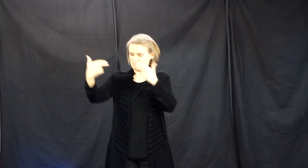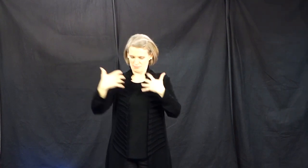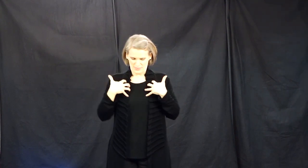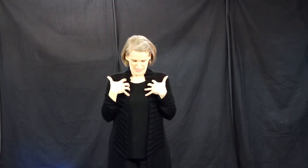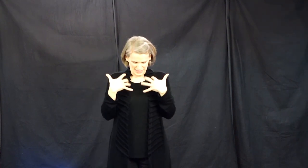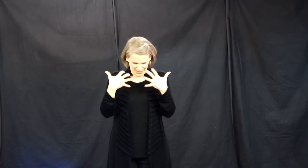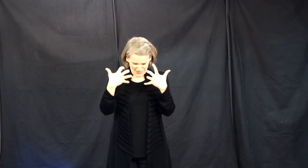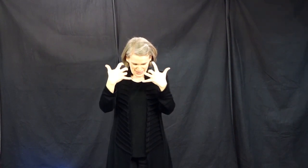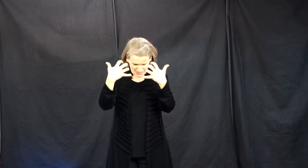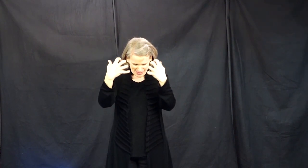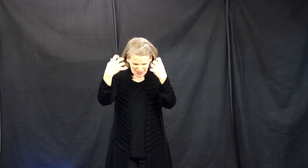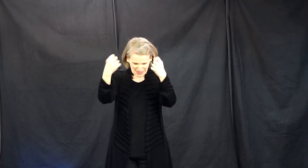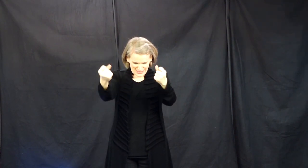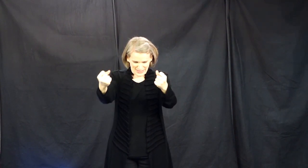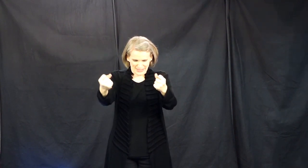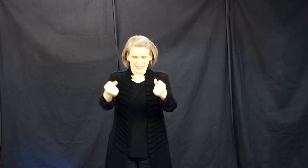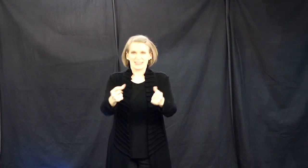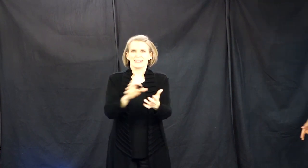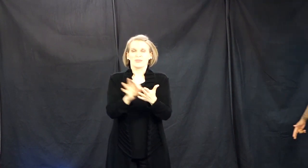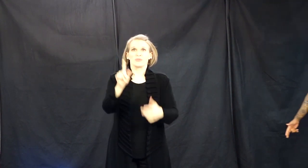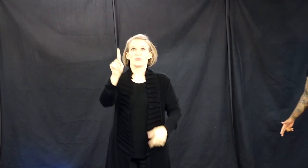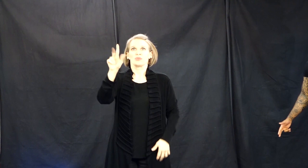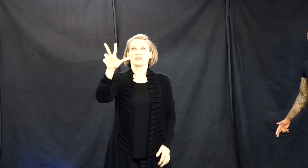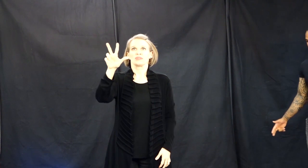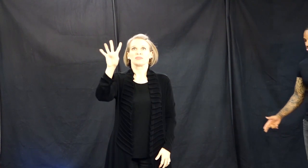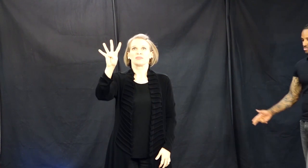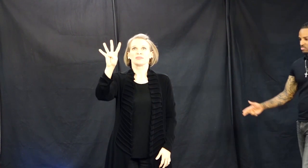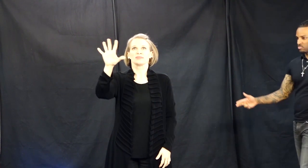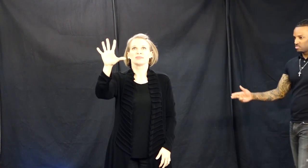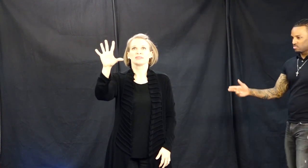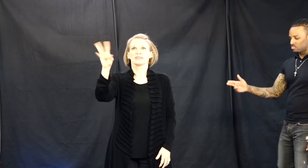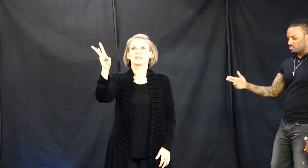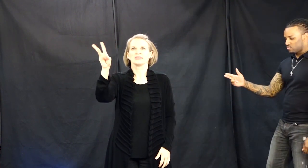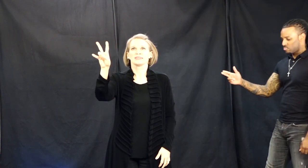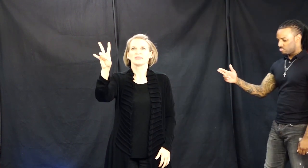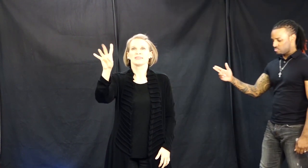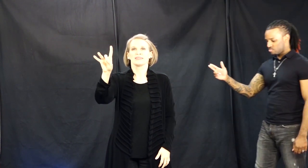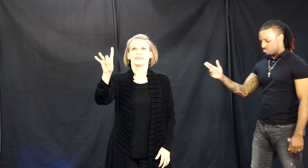3, 4, 5, 6, 7, 8, 9. Number 10. Paces fire.